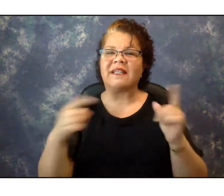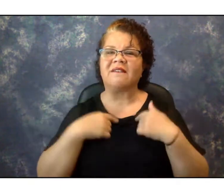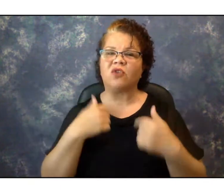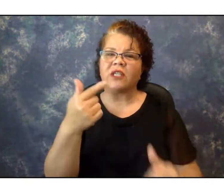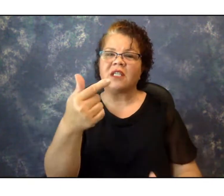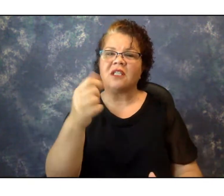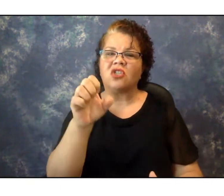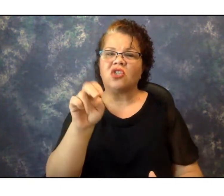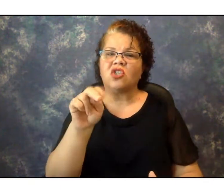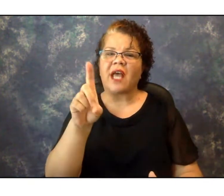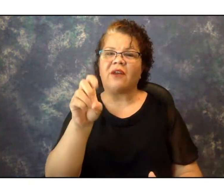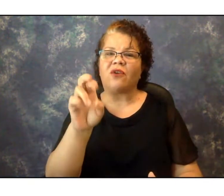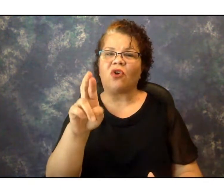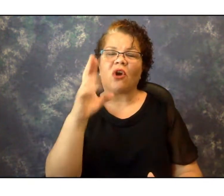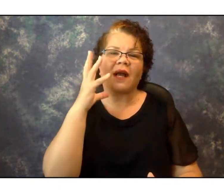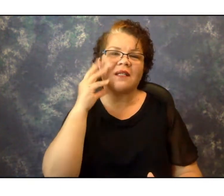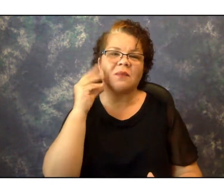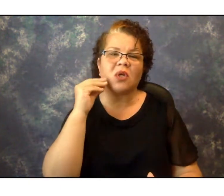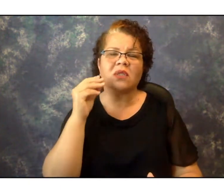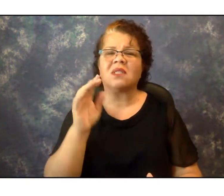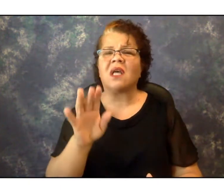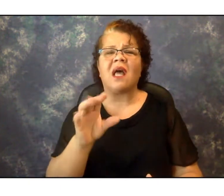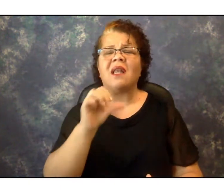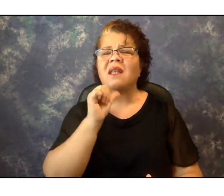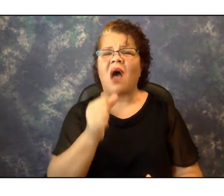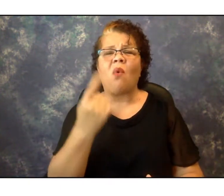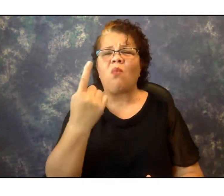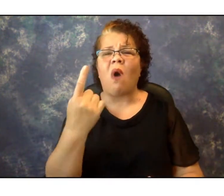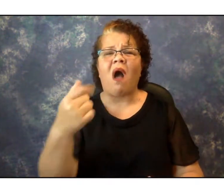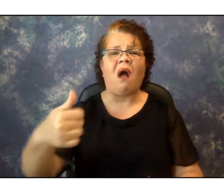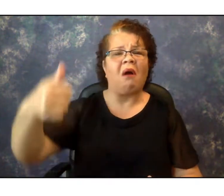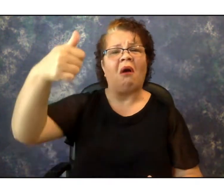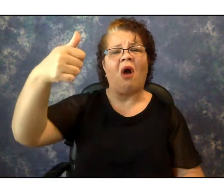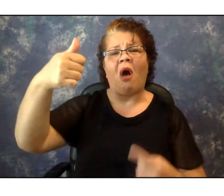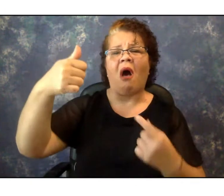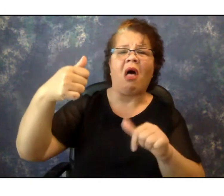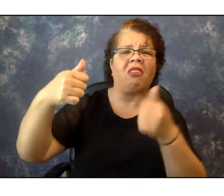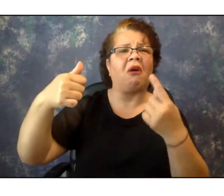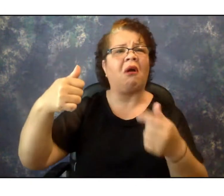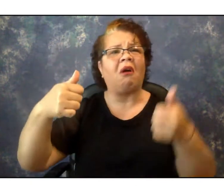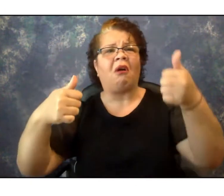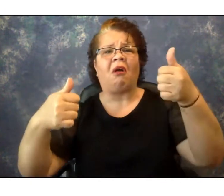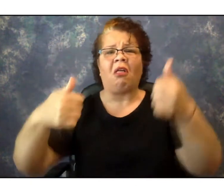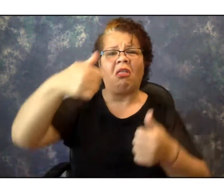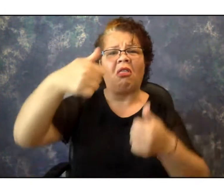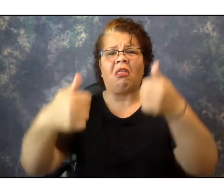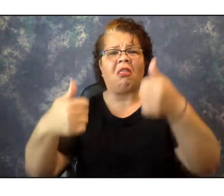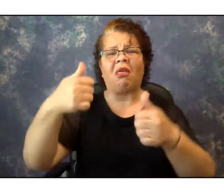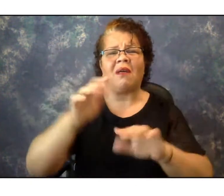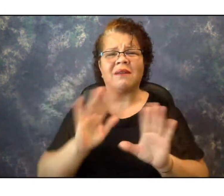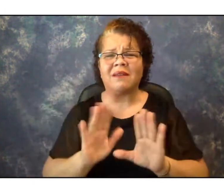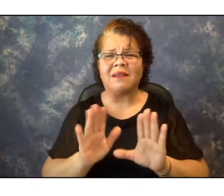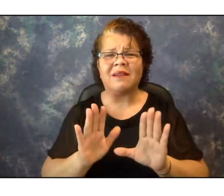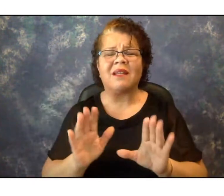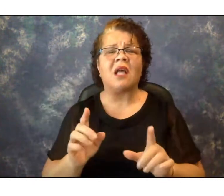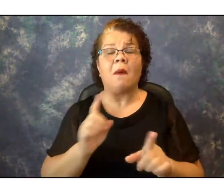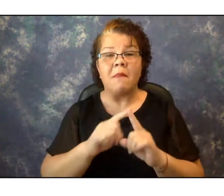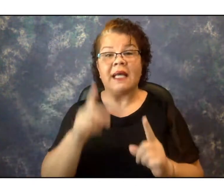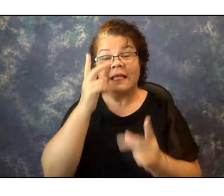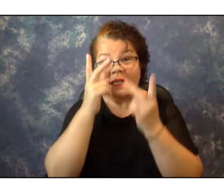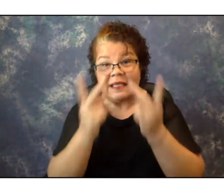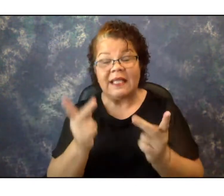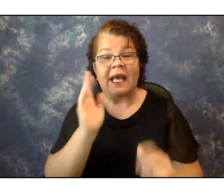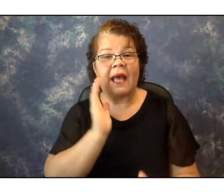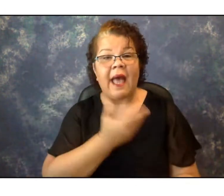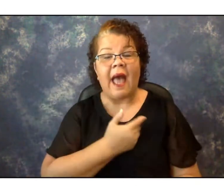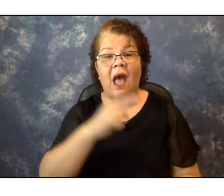it doesn't mean that one trumps the other, right? That That's we right. can see our Black boys be brutalized and not